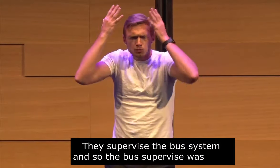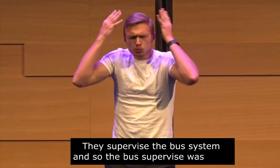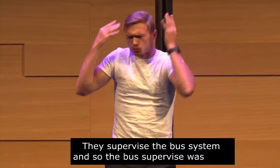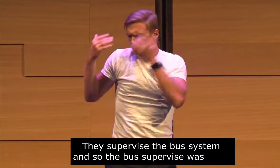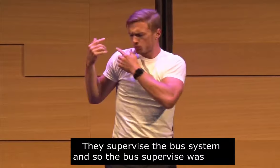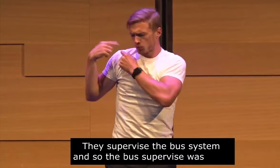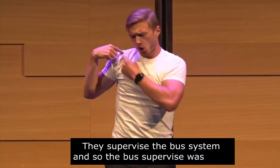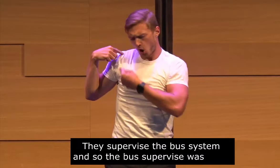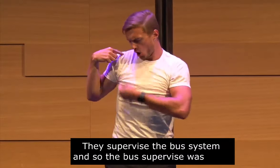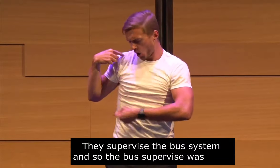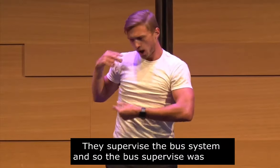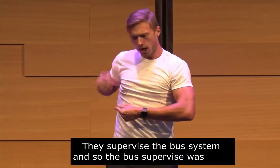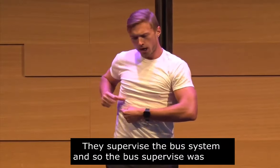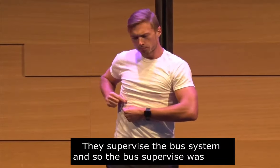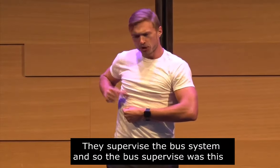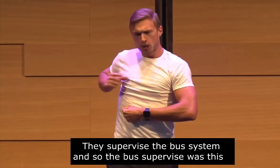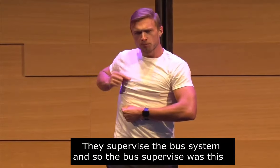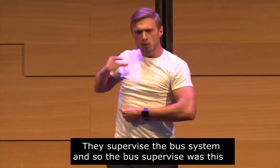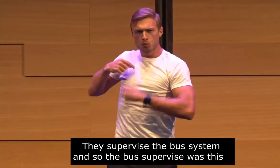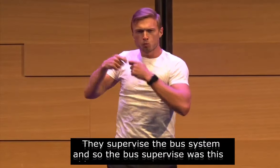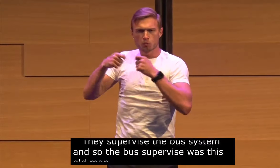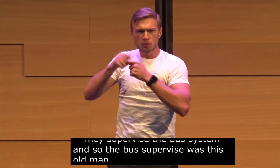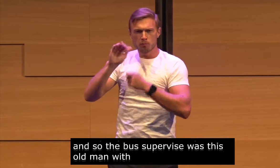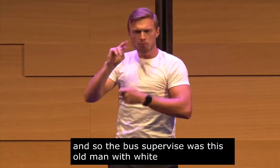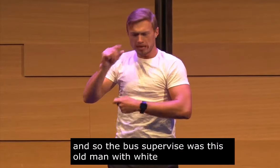with white hair, very long,